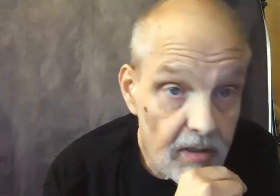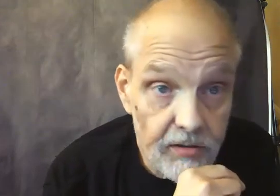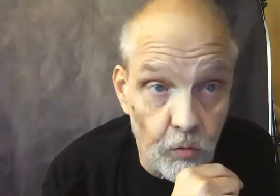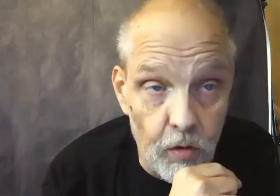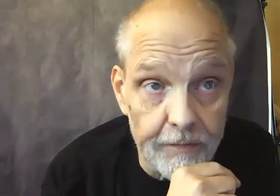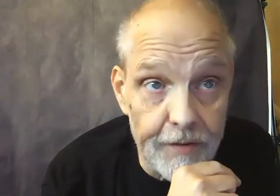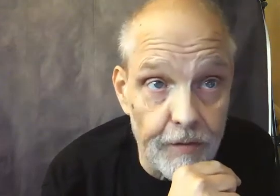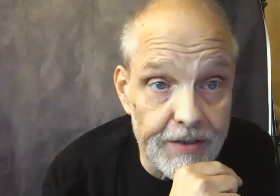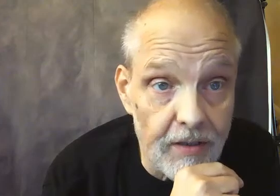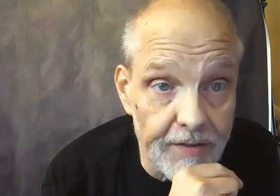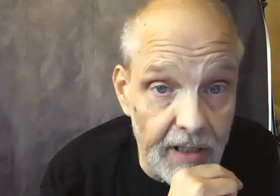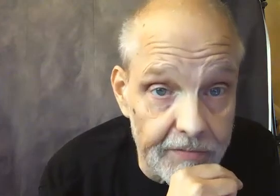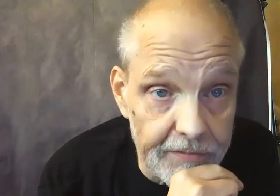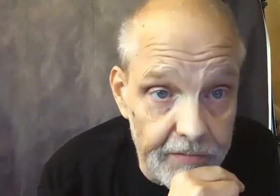the World Federation of the Deaf,